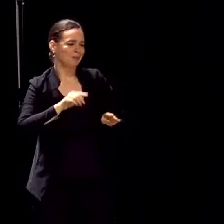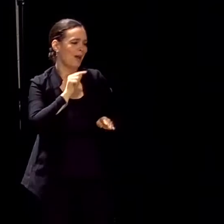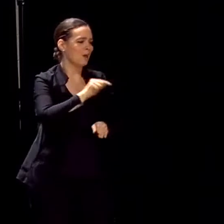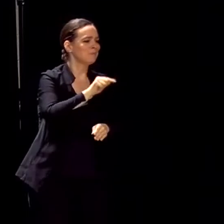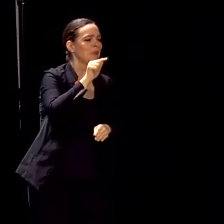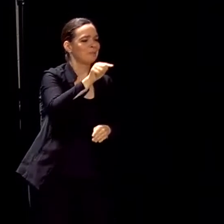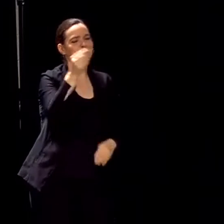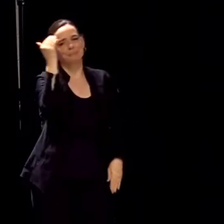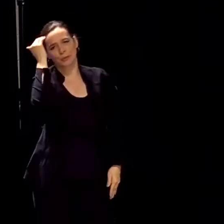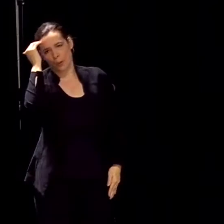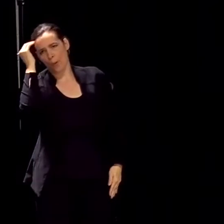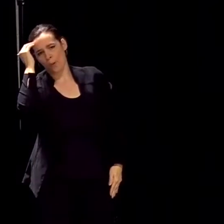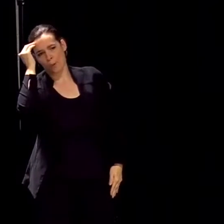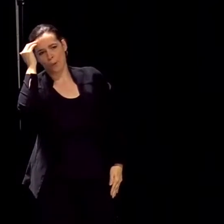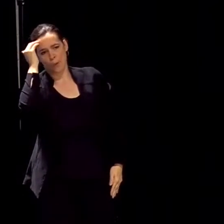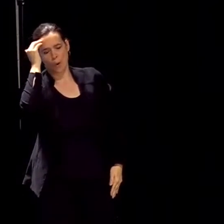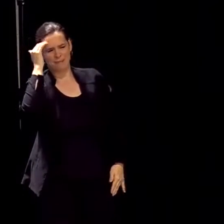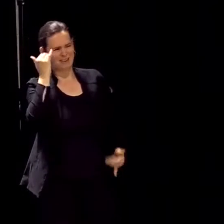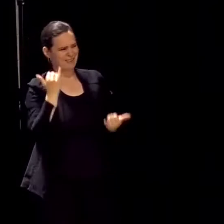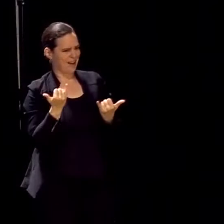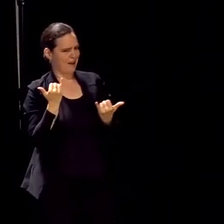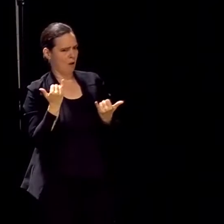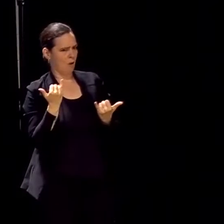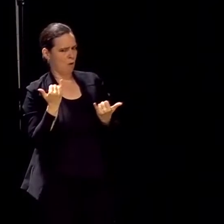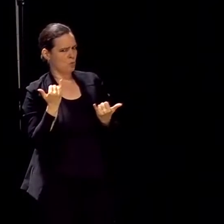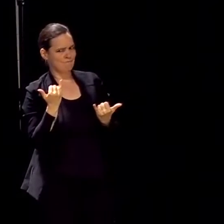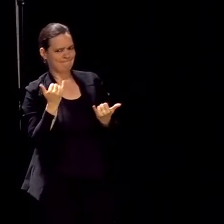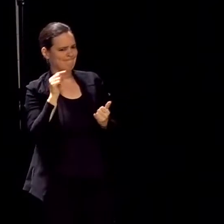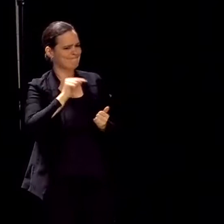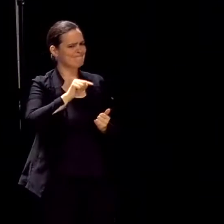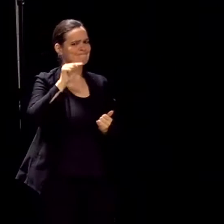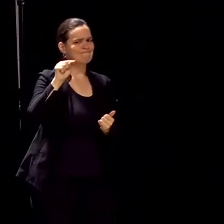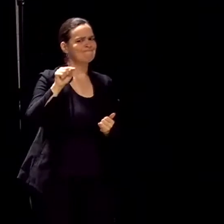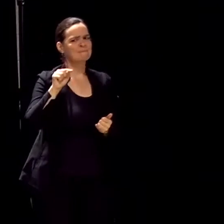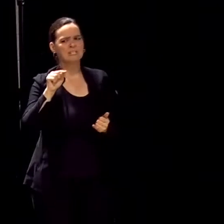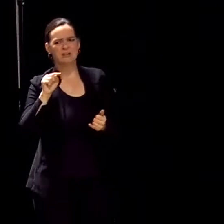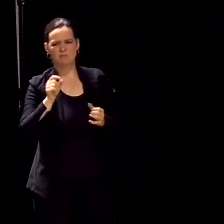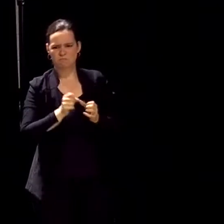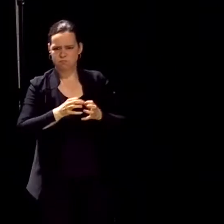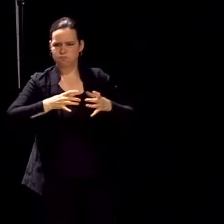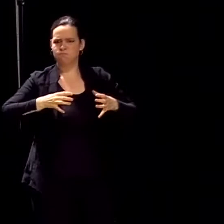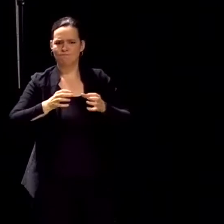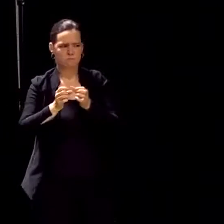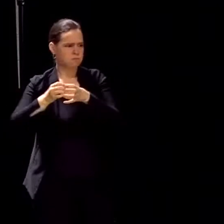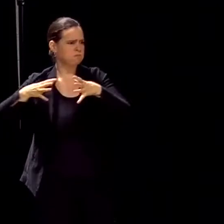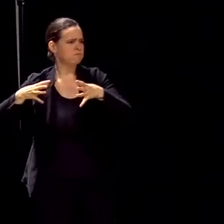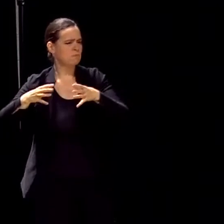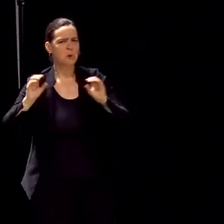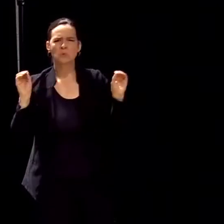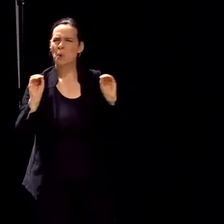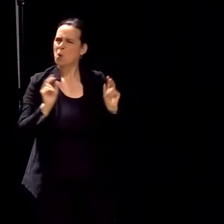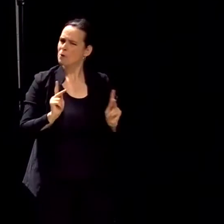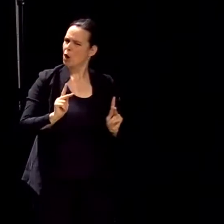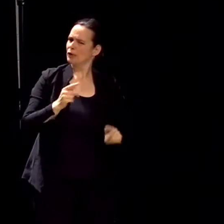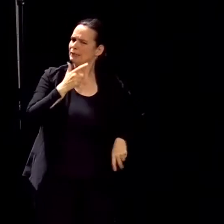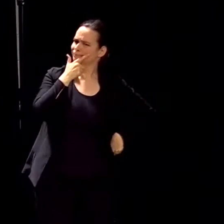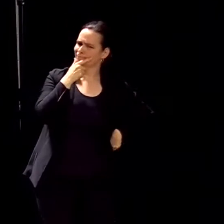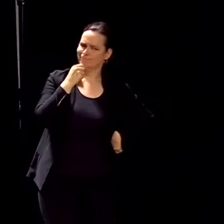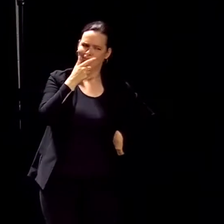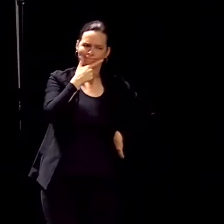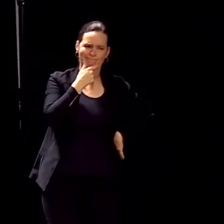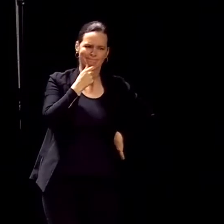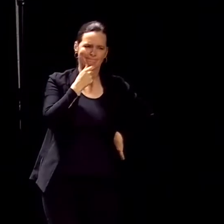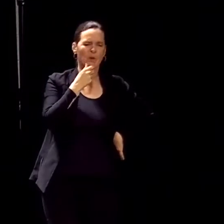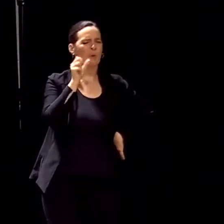to be quarantined. Then you do all of your testing. They are experiencing more community spread right now. They're going to